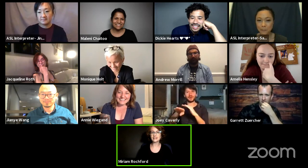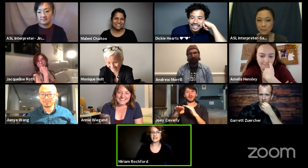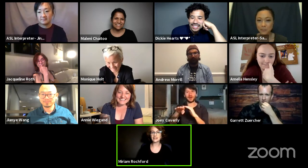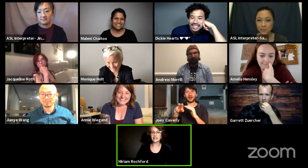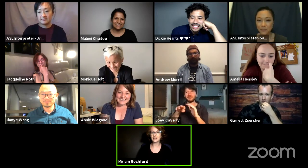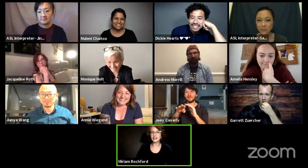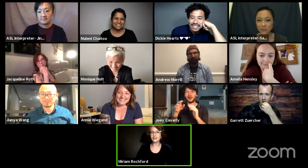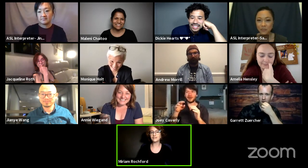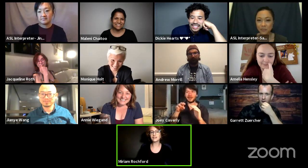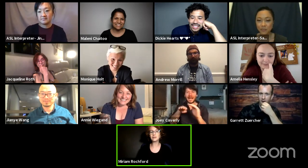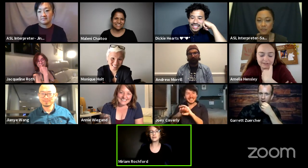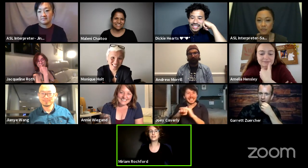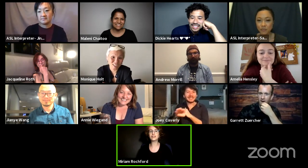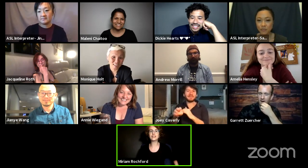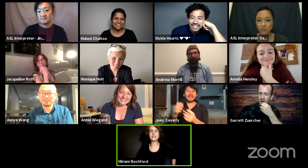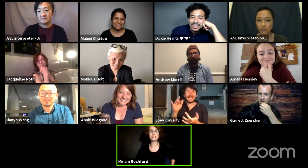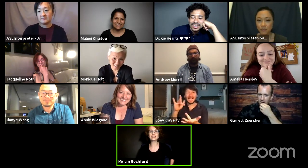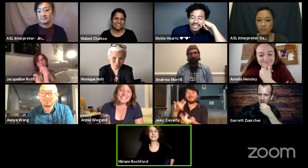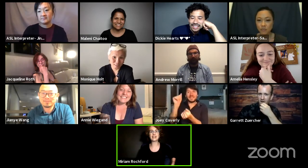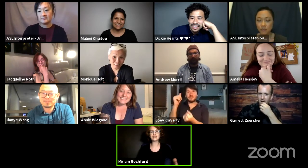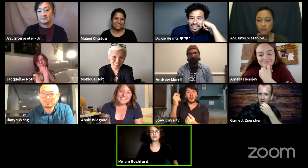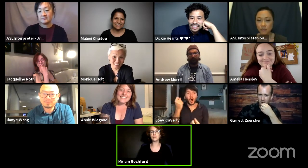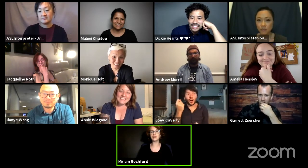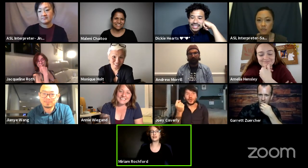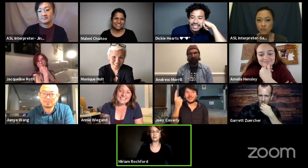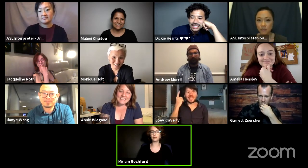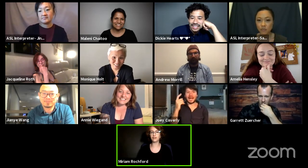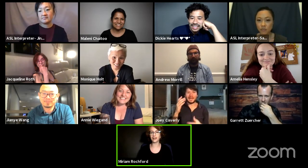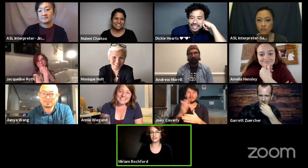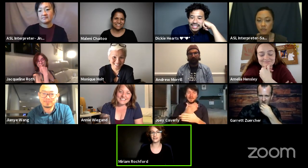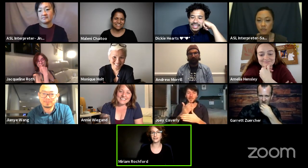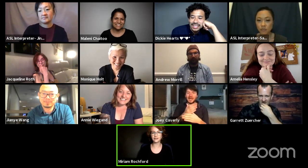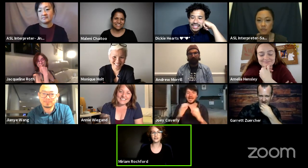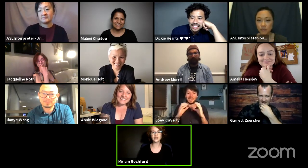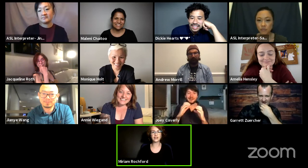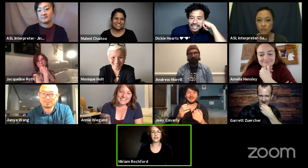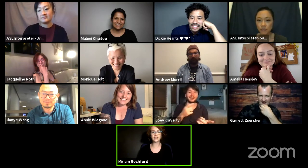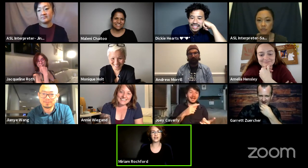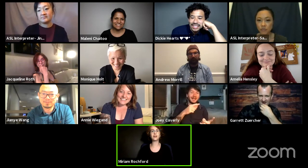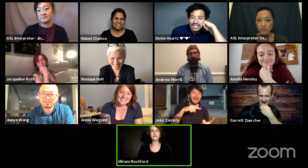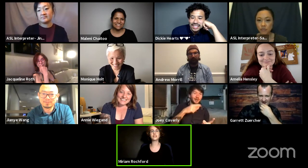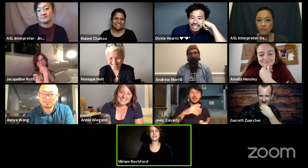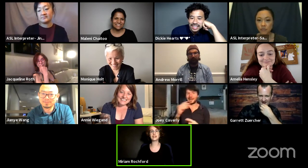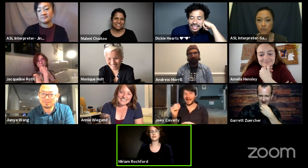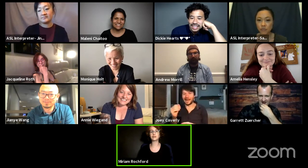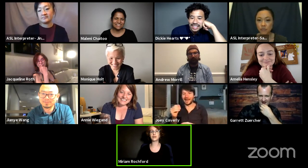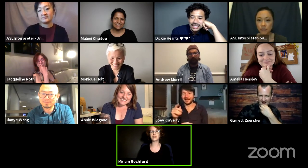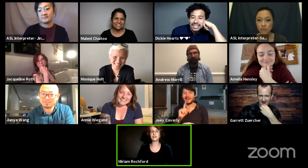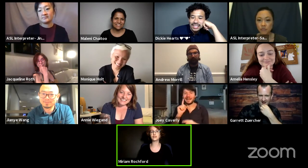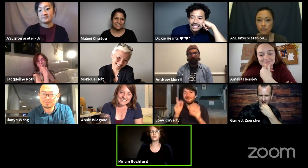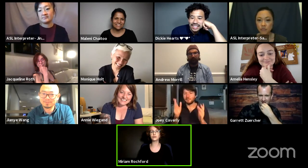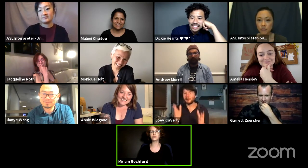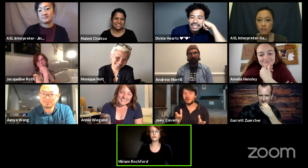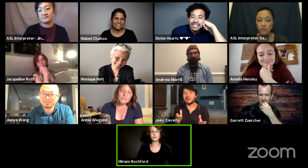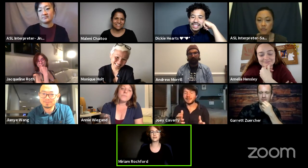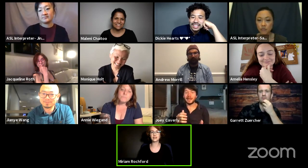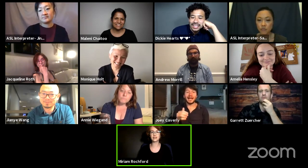as an invisible accessibility provider, just invisible understanding between two groups that